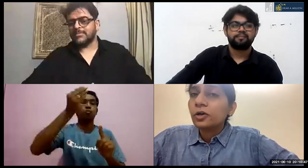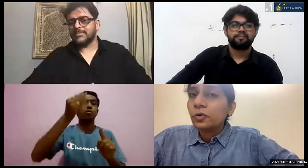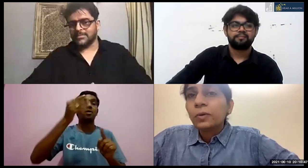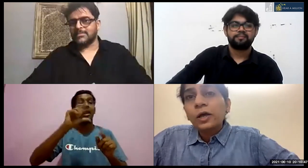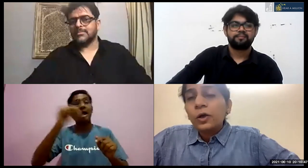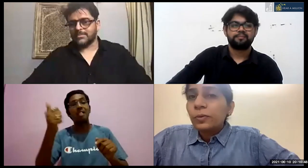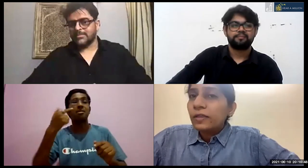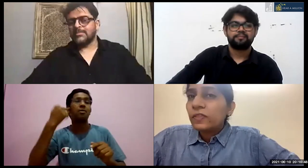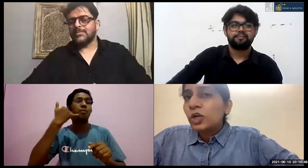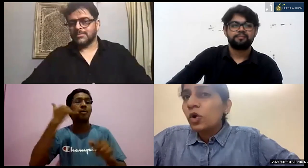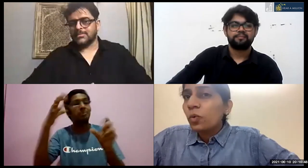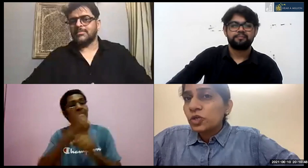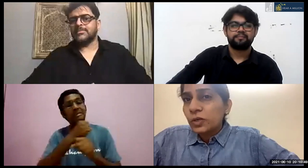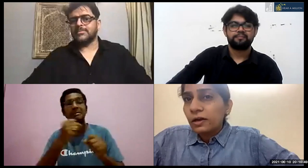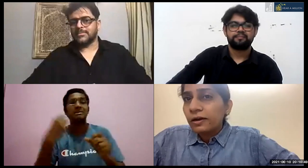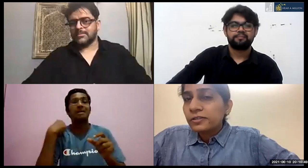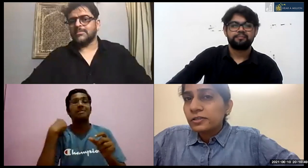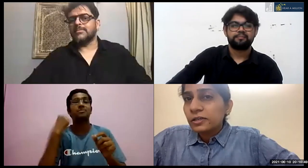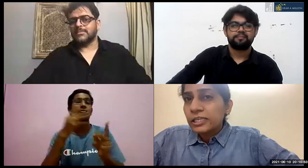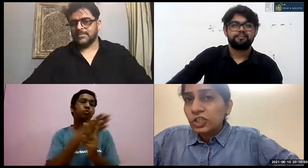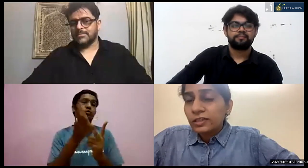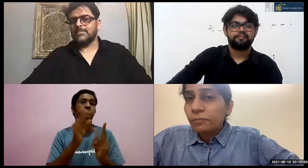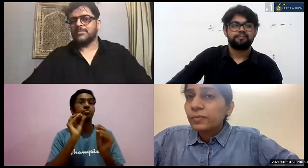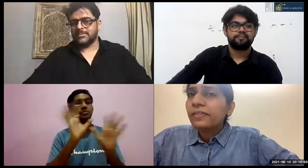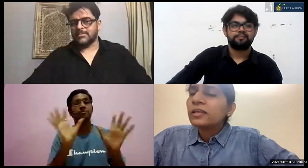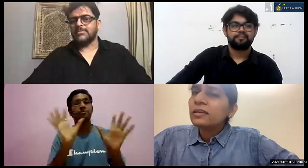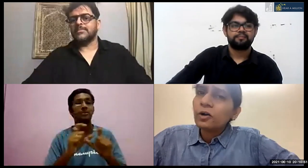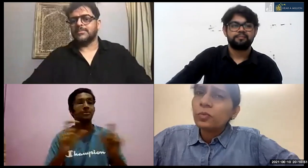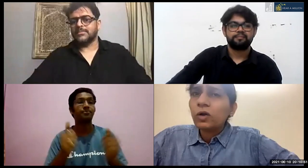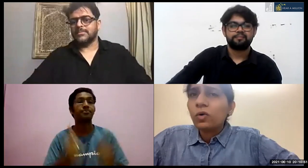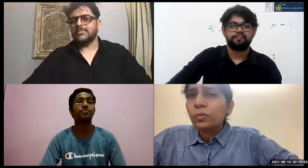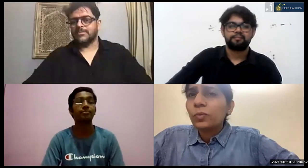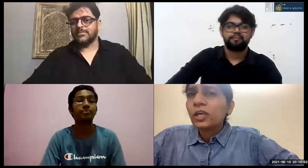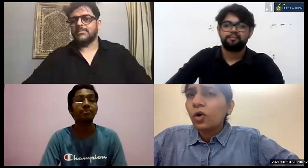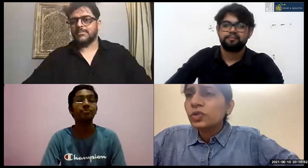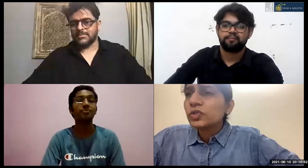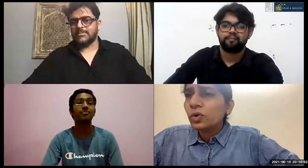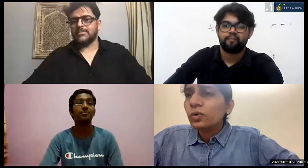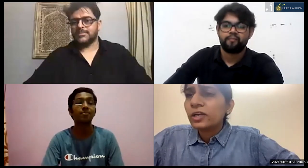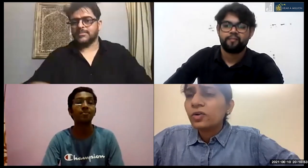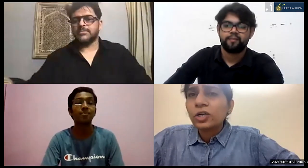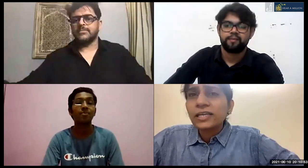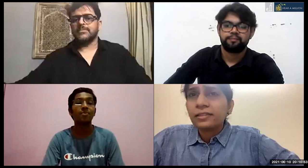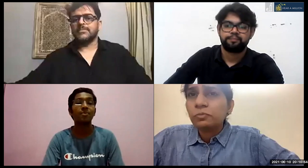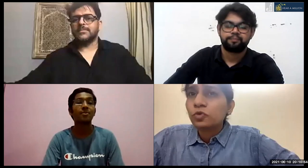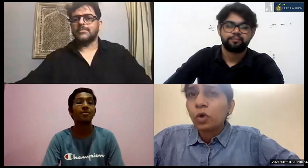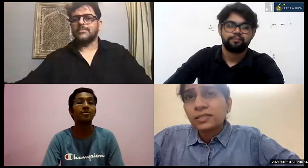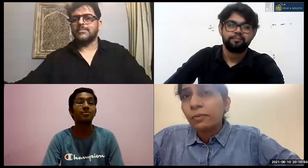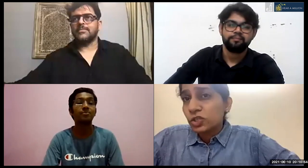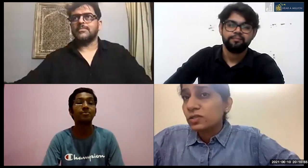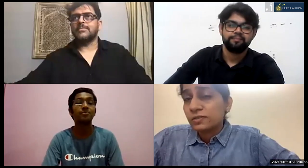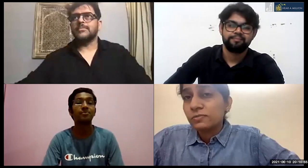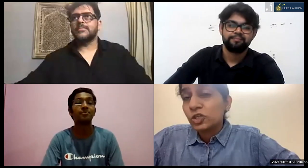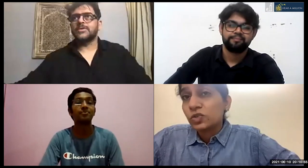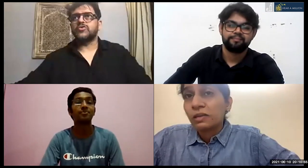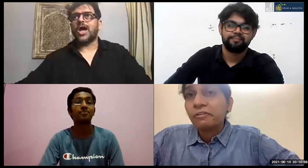that they know what we are teaching them. We can also, contact them through WhatsApp,